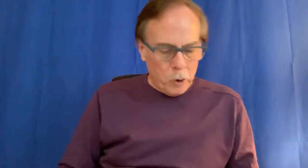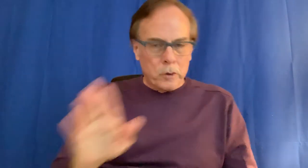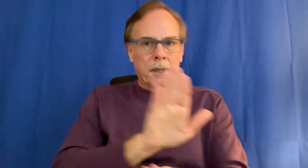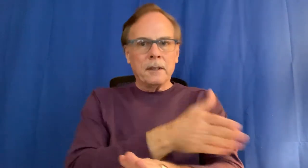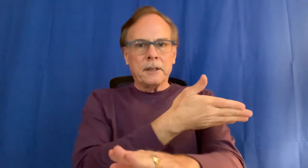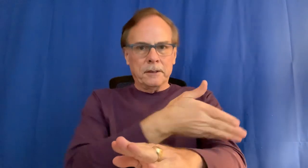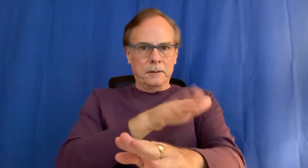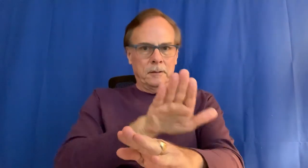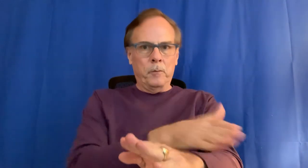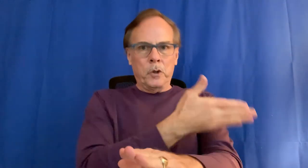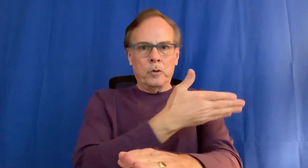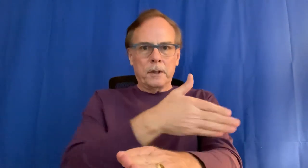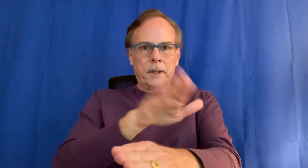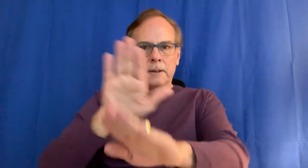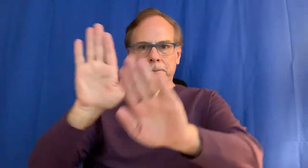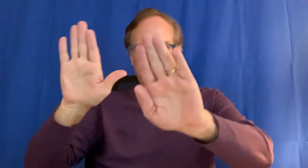Music, list music,